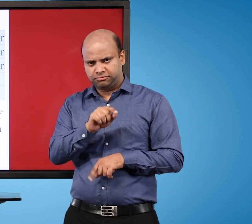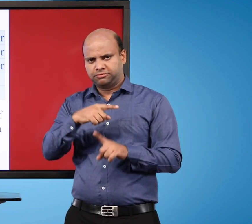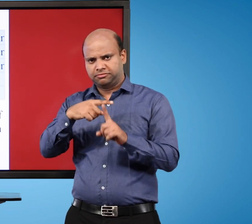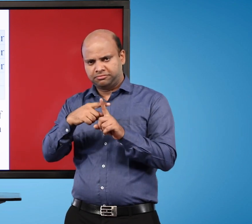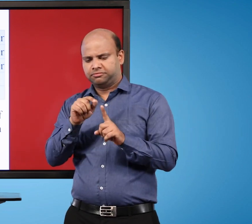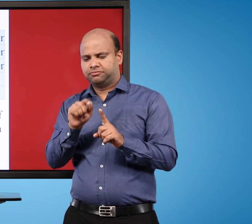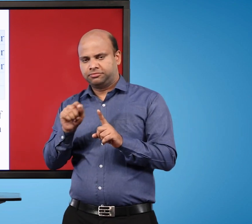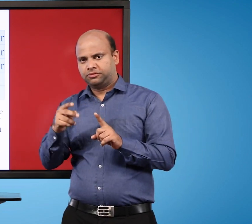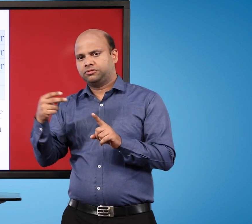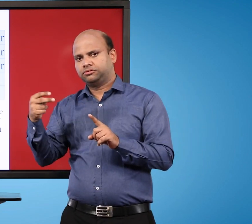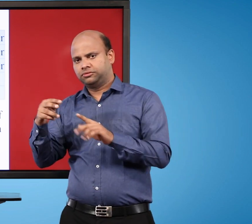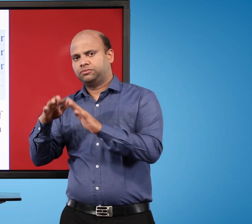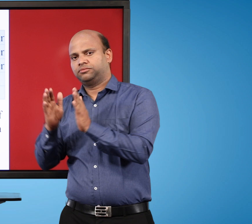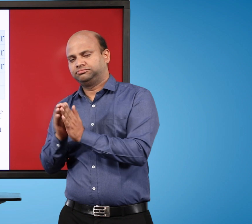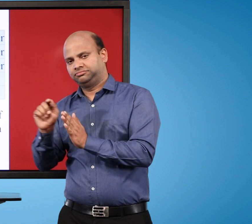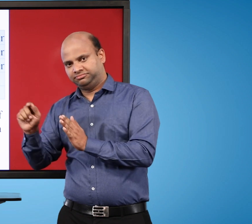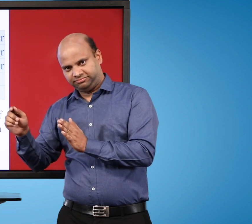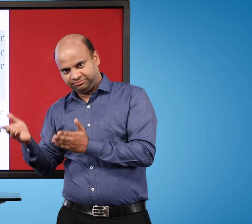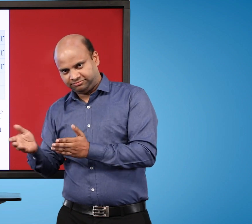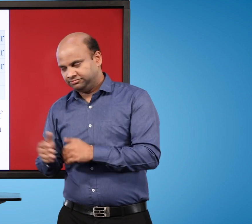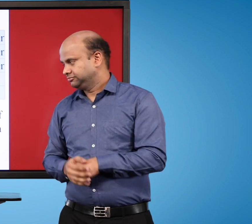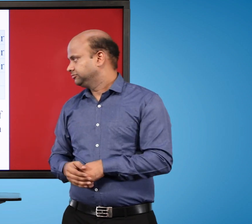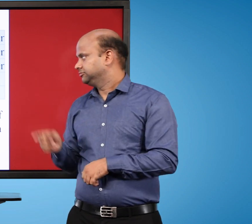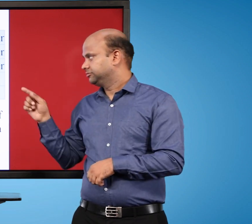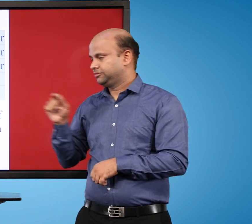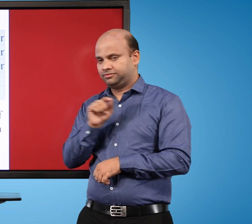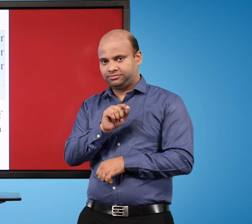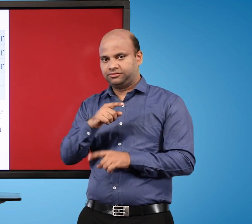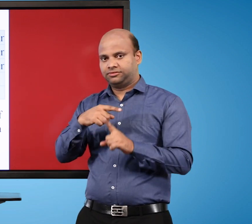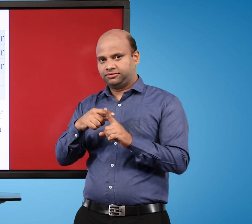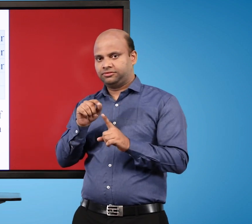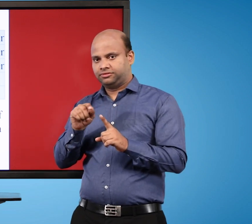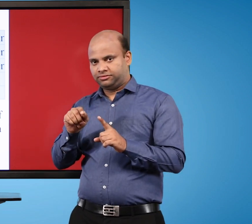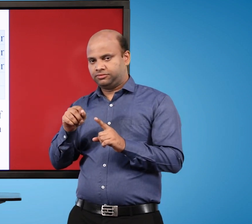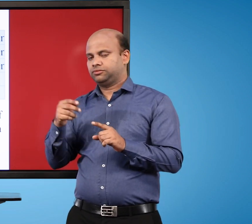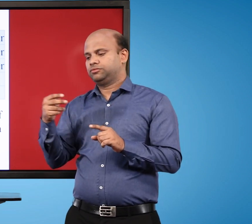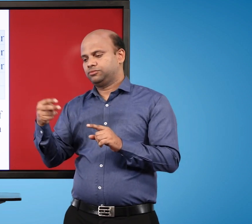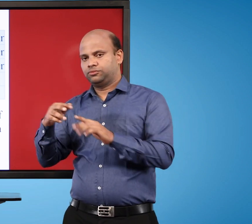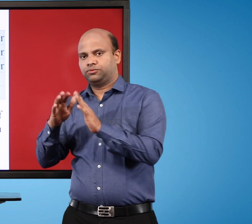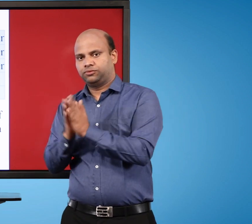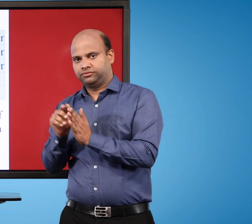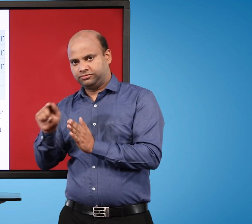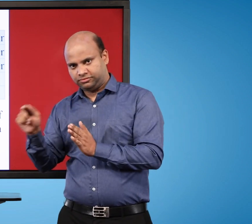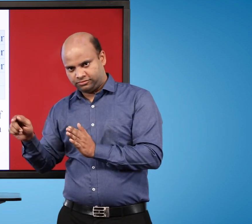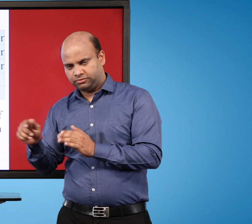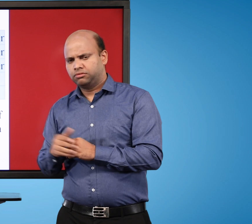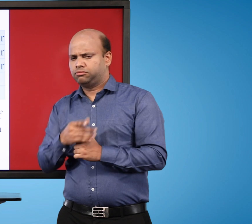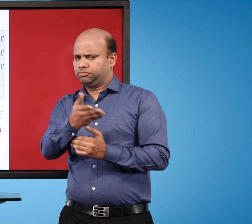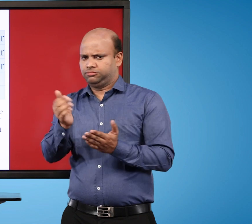Dash plus dash is equal to dash. Dash plus dash is equal